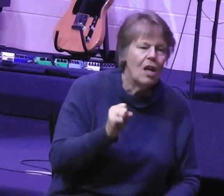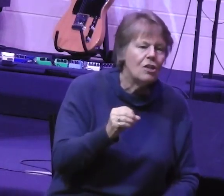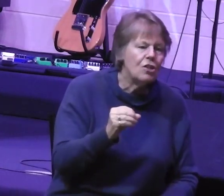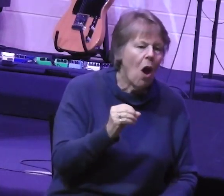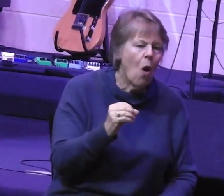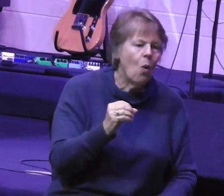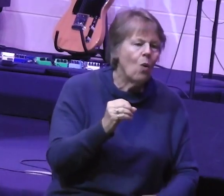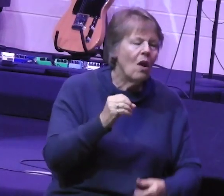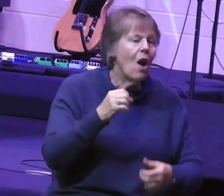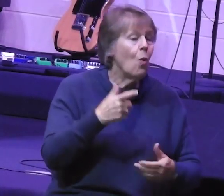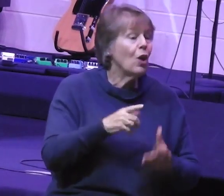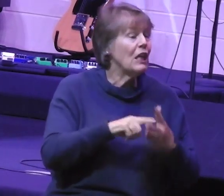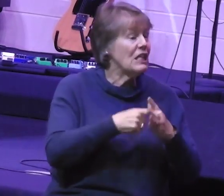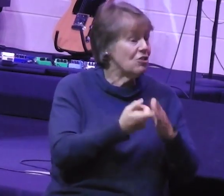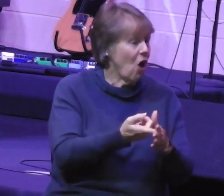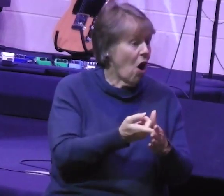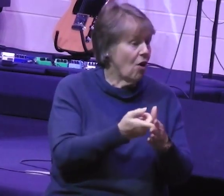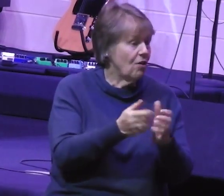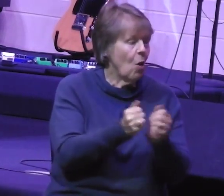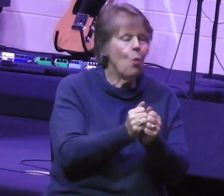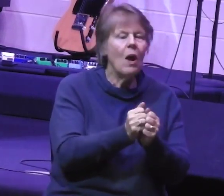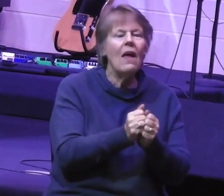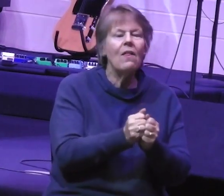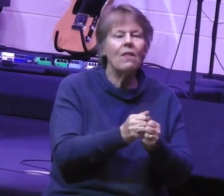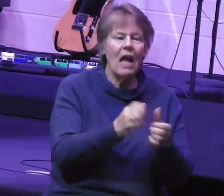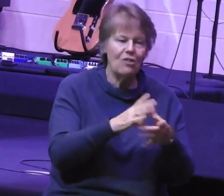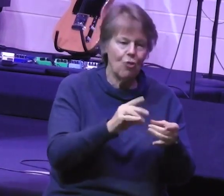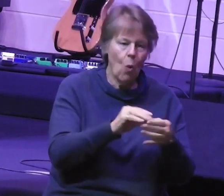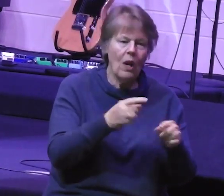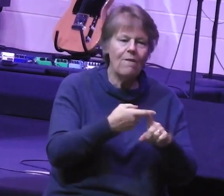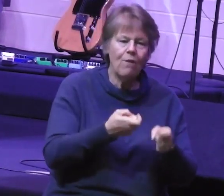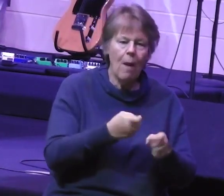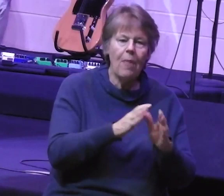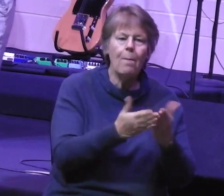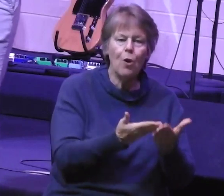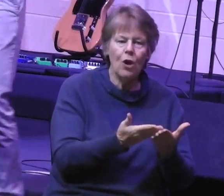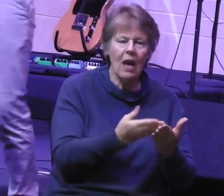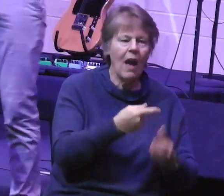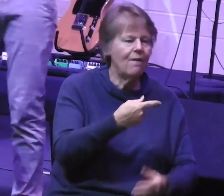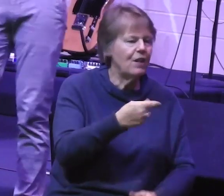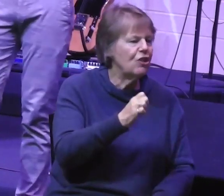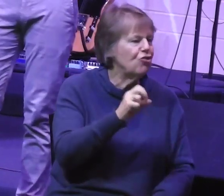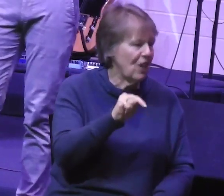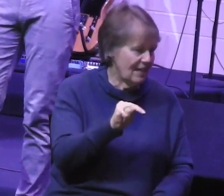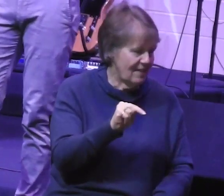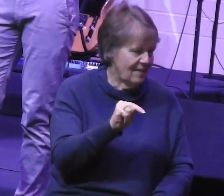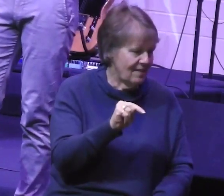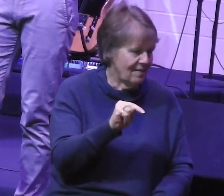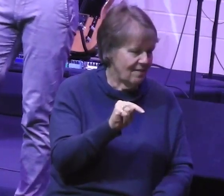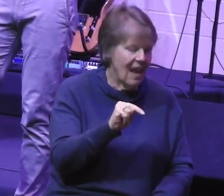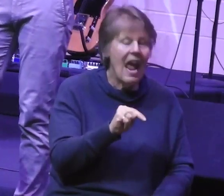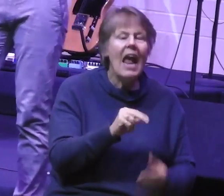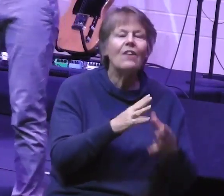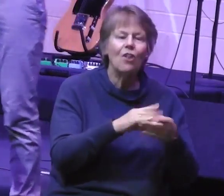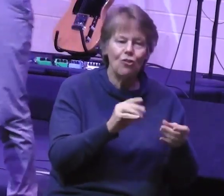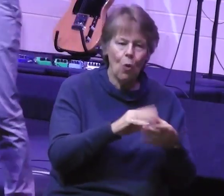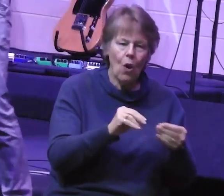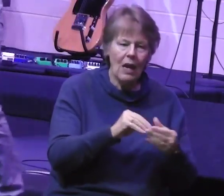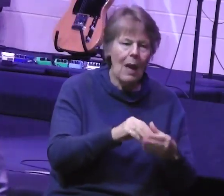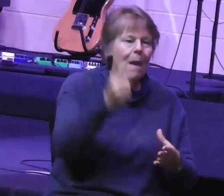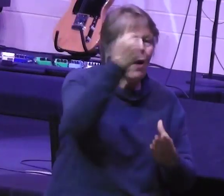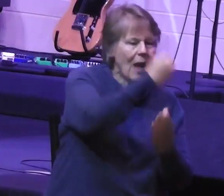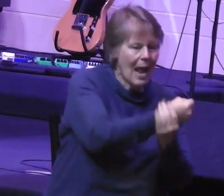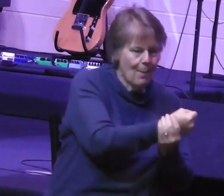start with a story from the book of Genesis, a story you've maybe heard of before. It's a story of Abraham and his son